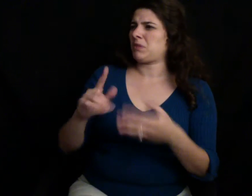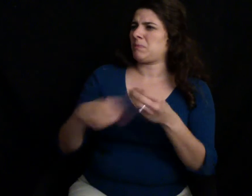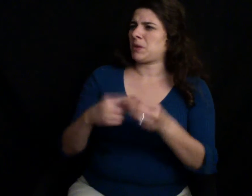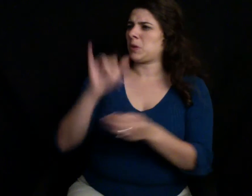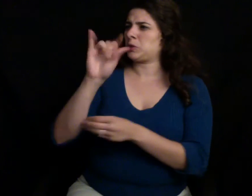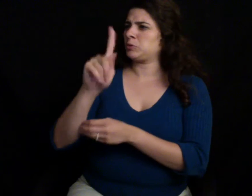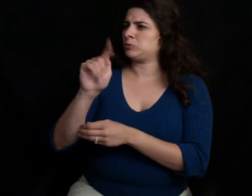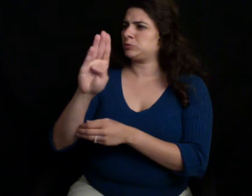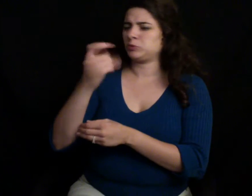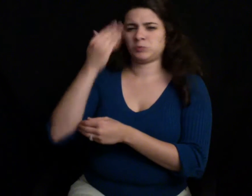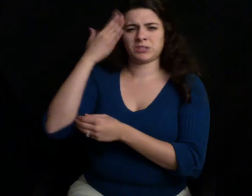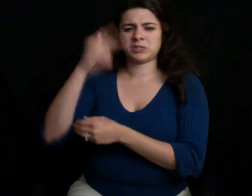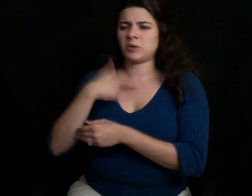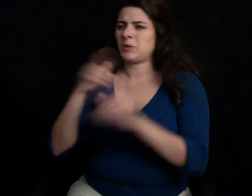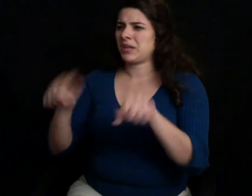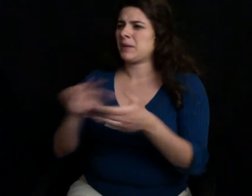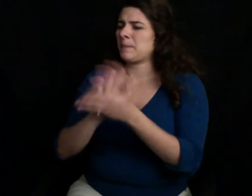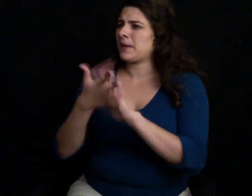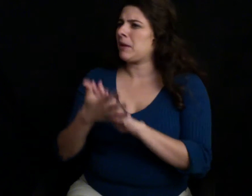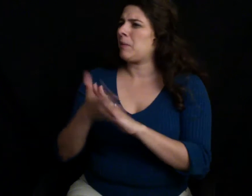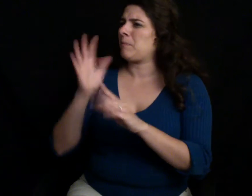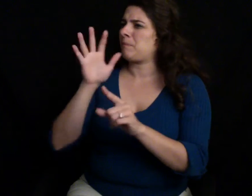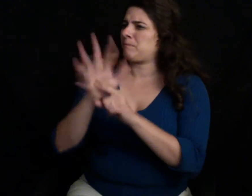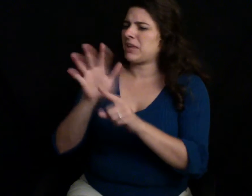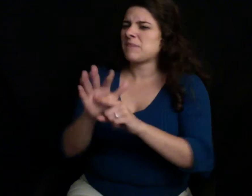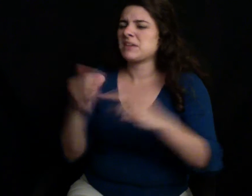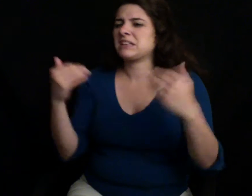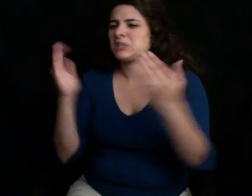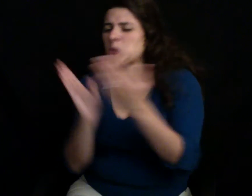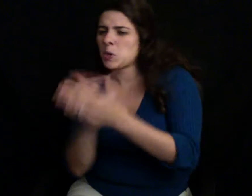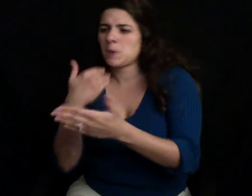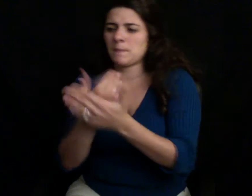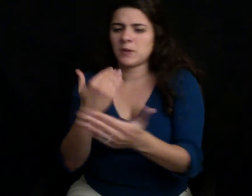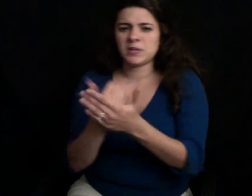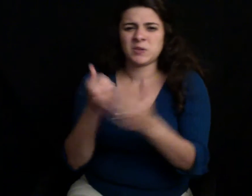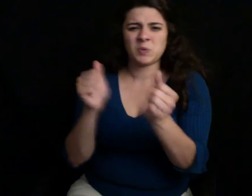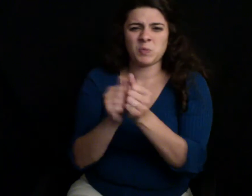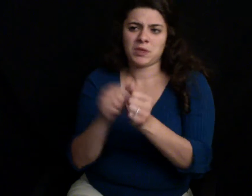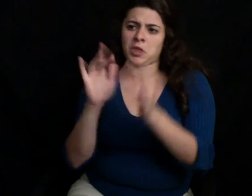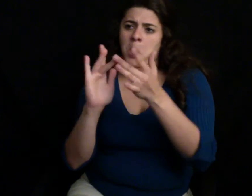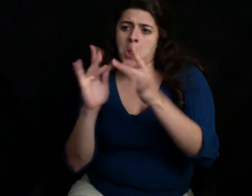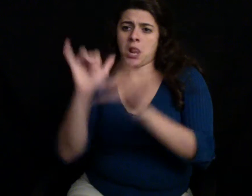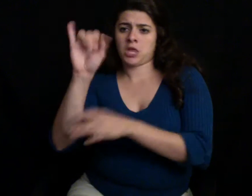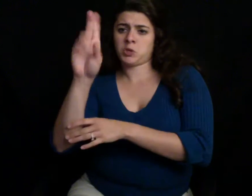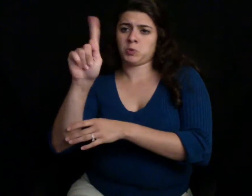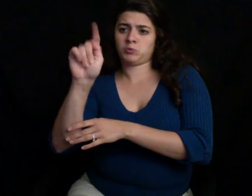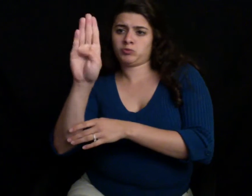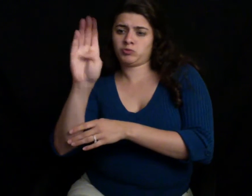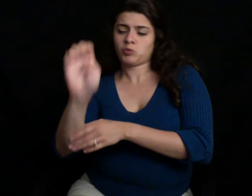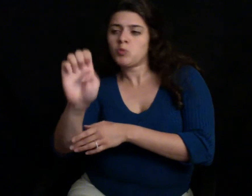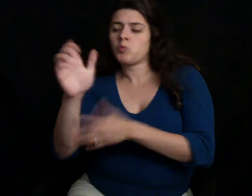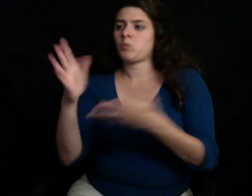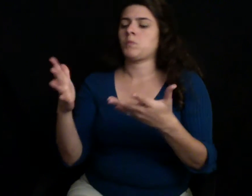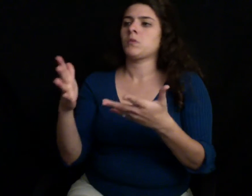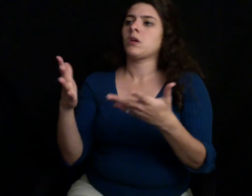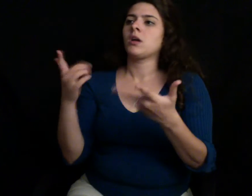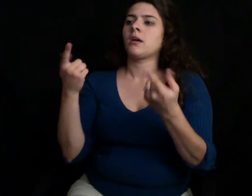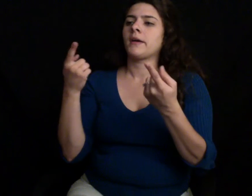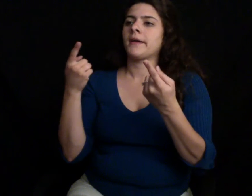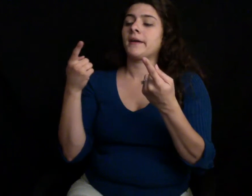a YouTube personality and actually, actually make an income. So when I saw that these